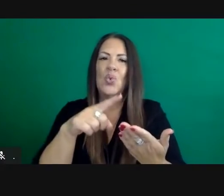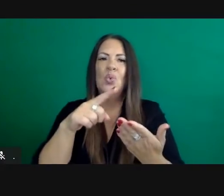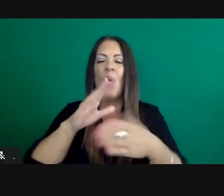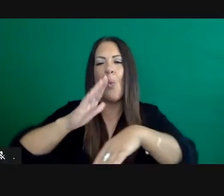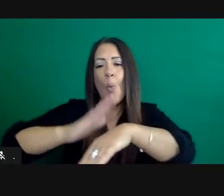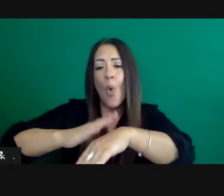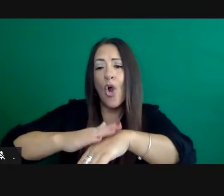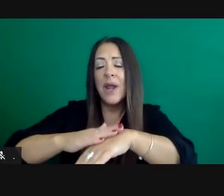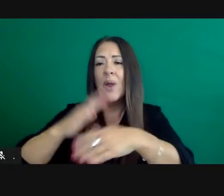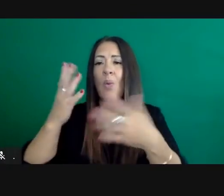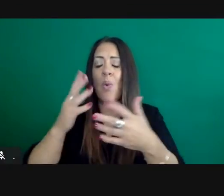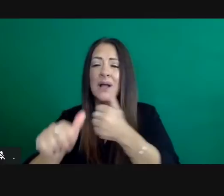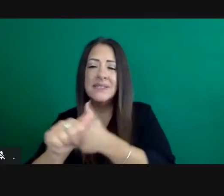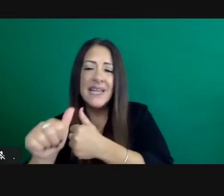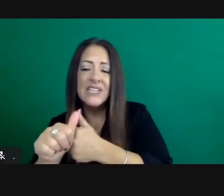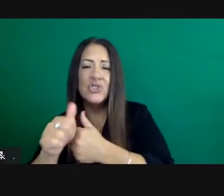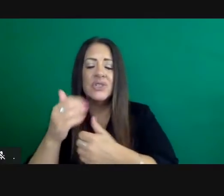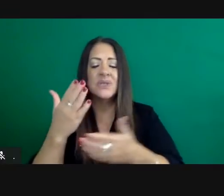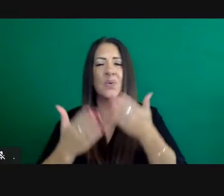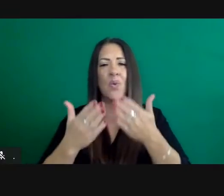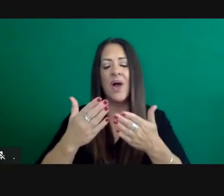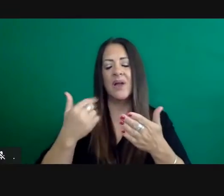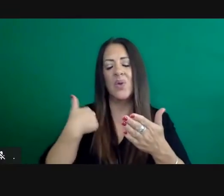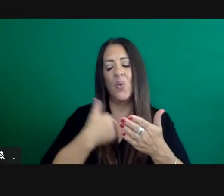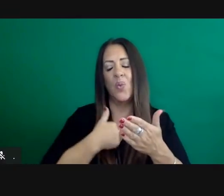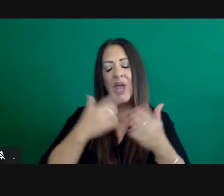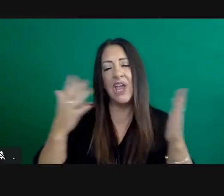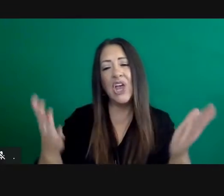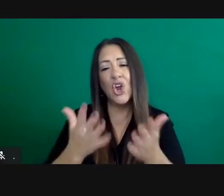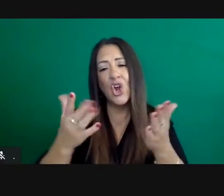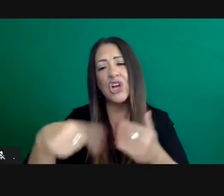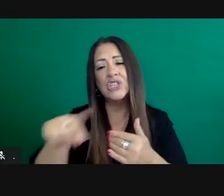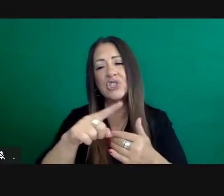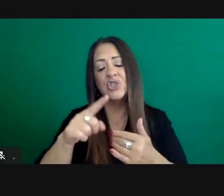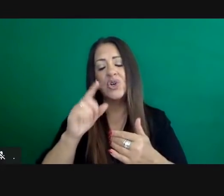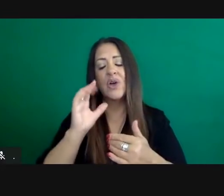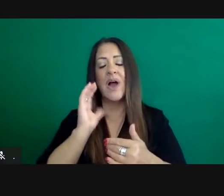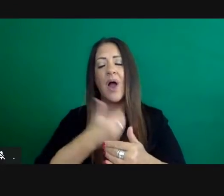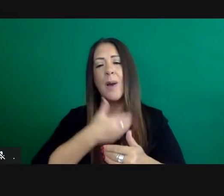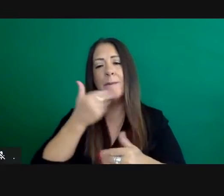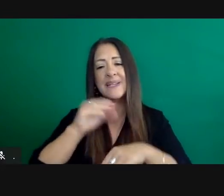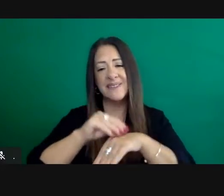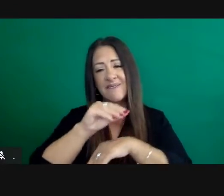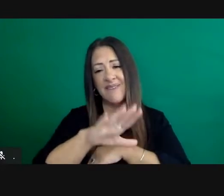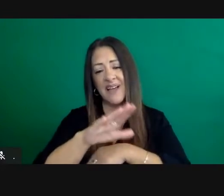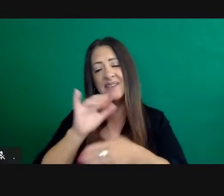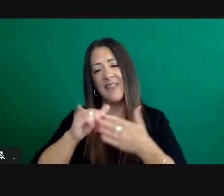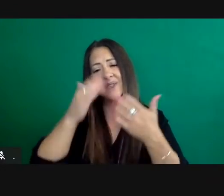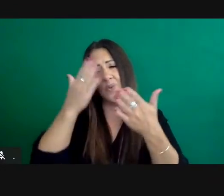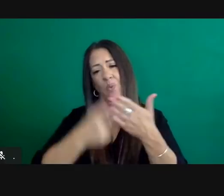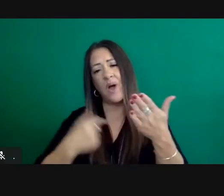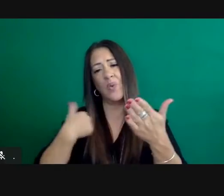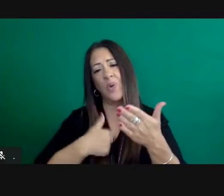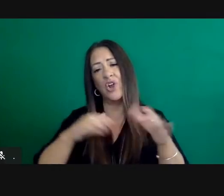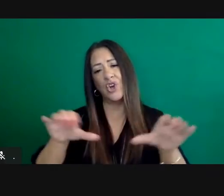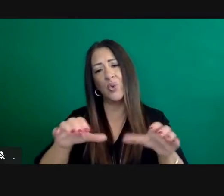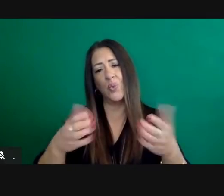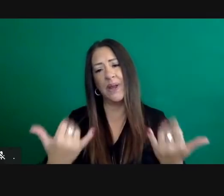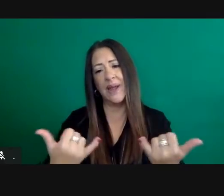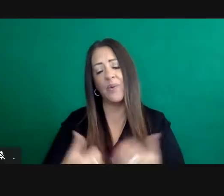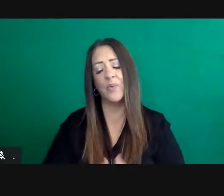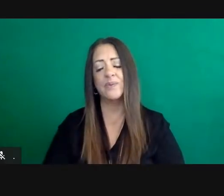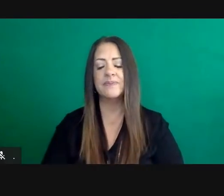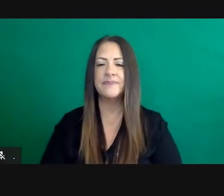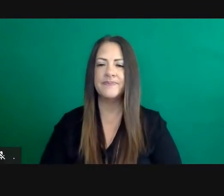why we recommend strongly that we do Halloween differently than we have in the past. Angela Hart, Kaiser Health